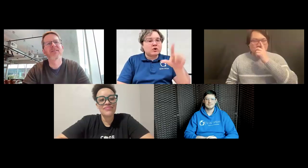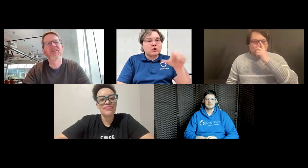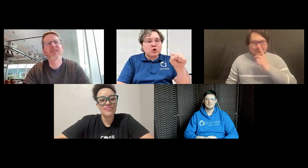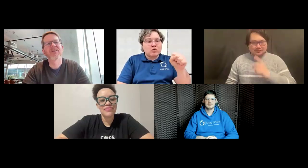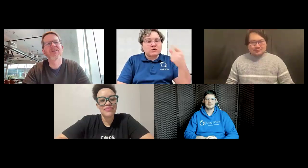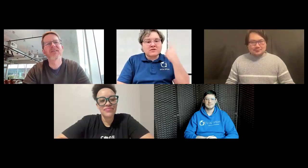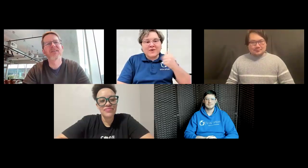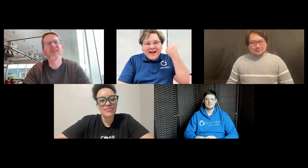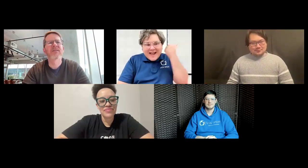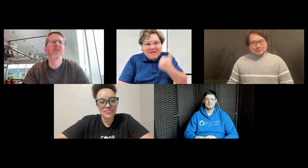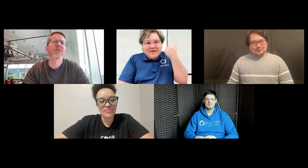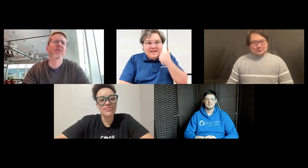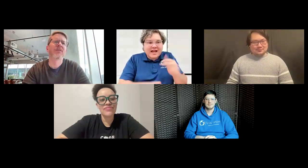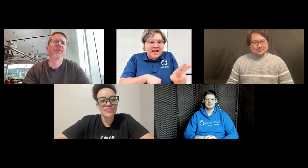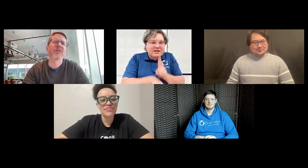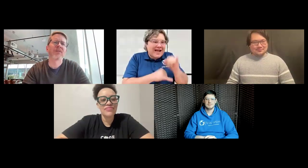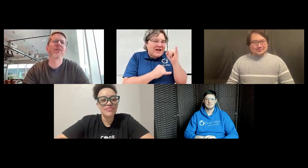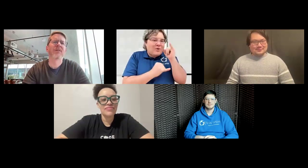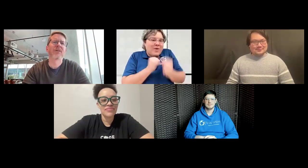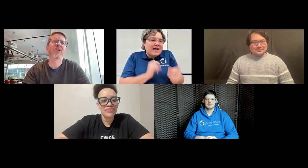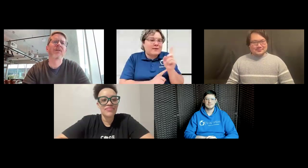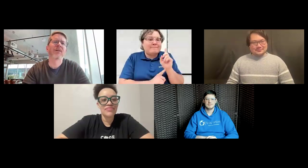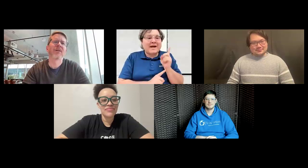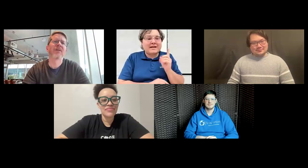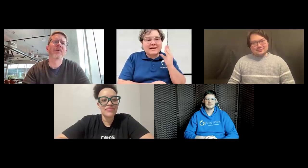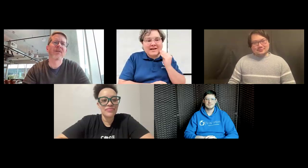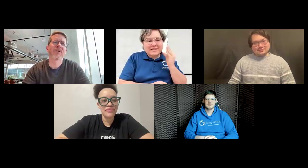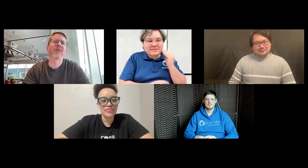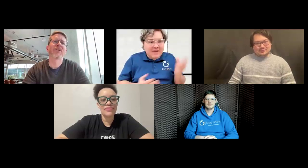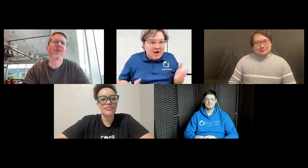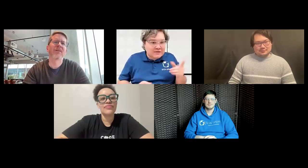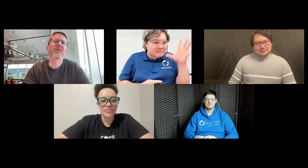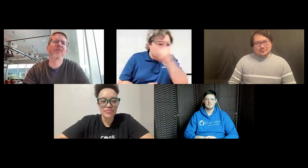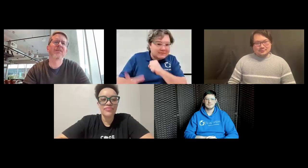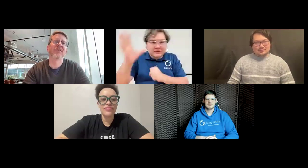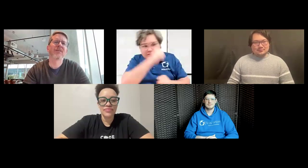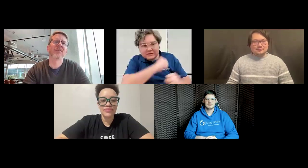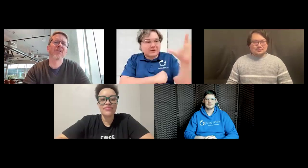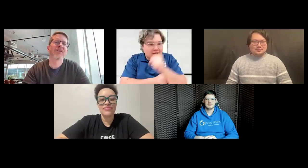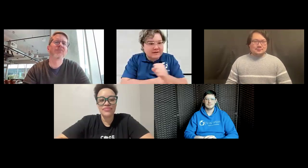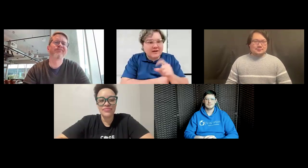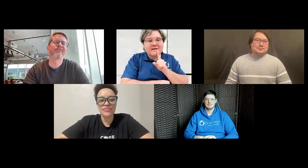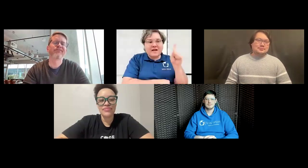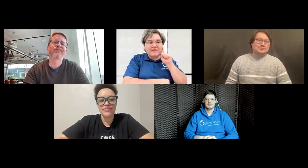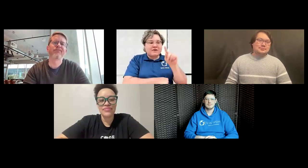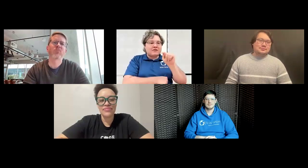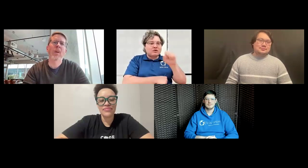to build for the deaf community into their everyday usage for spontaneous last minute things that they may be